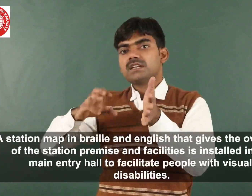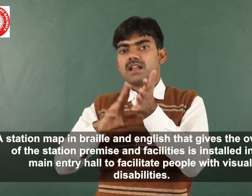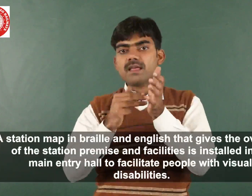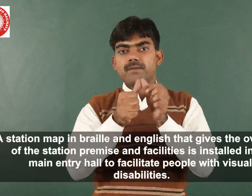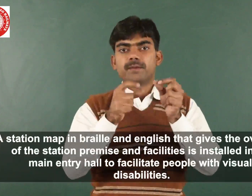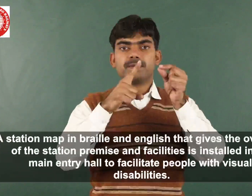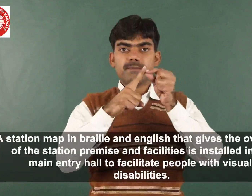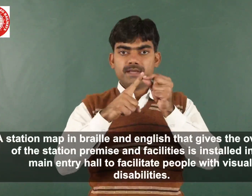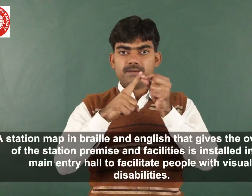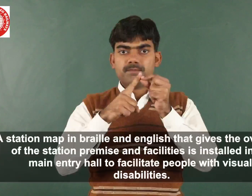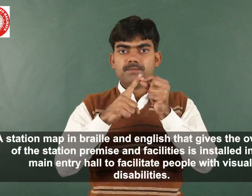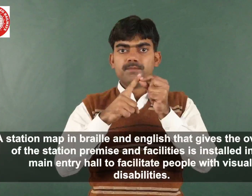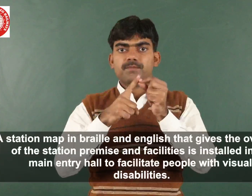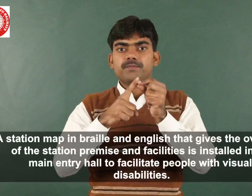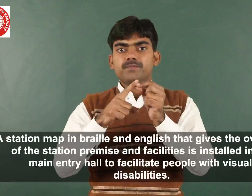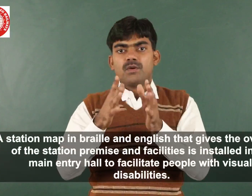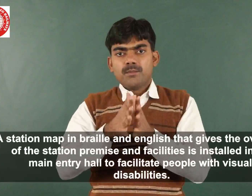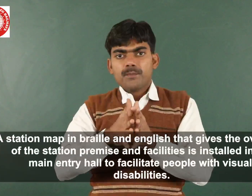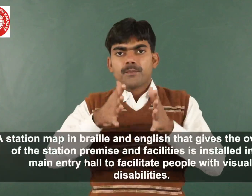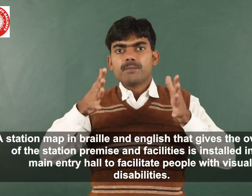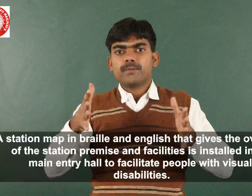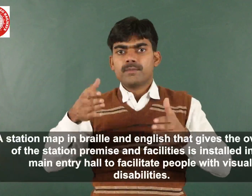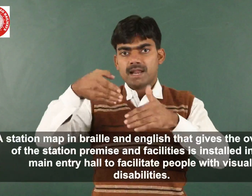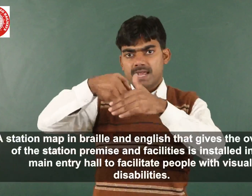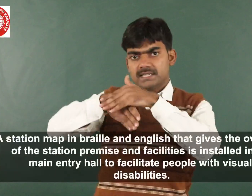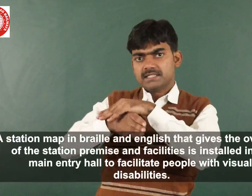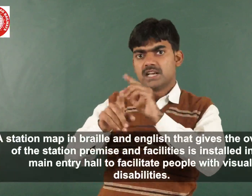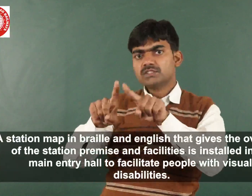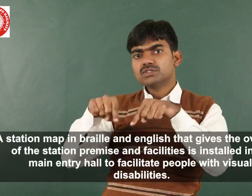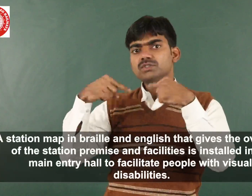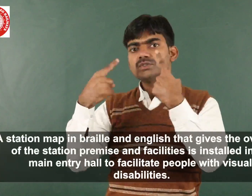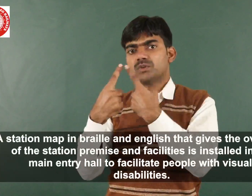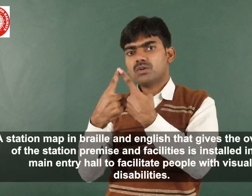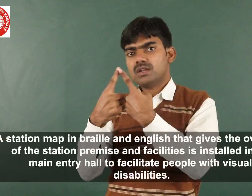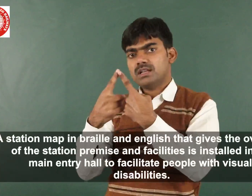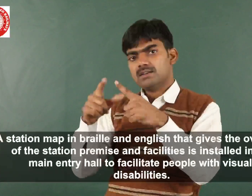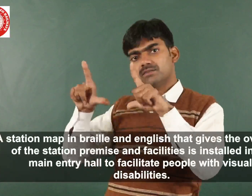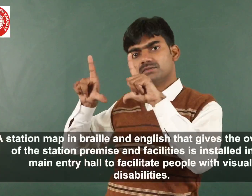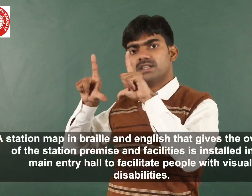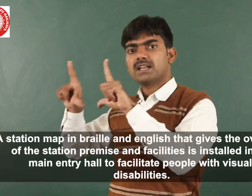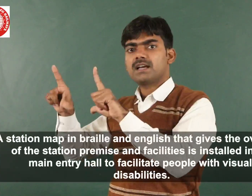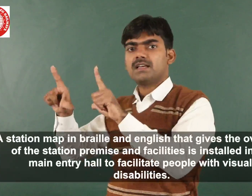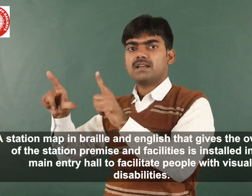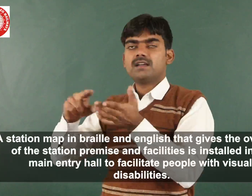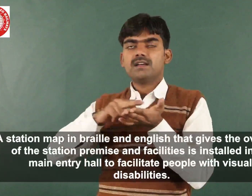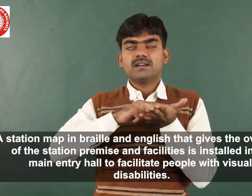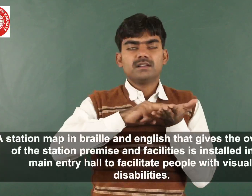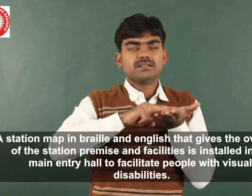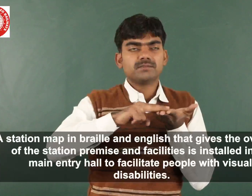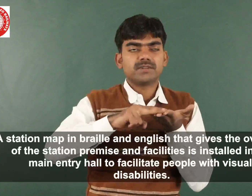in Braille and English that gives the overview of the station premise and facilities is installed